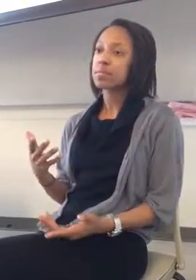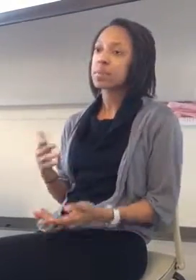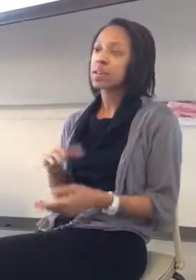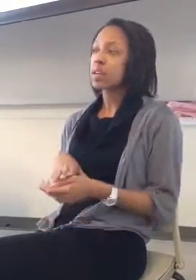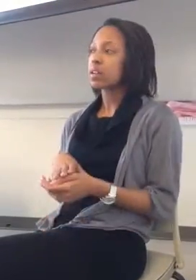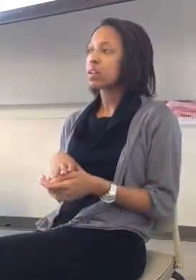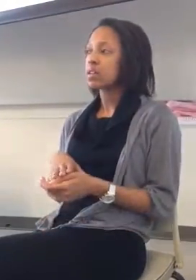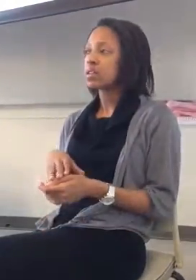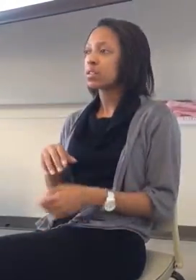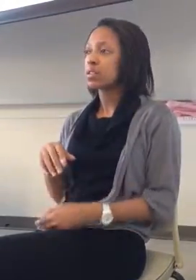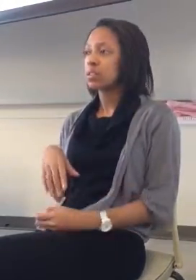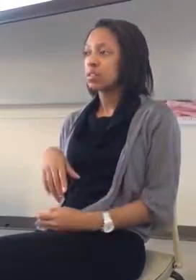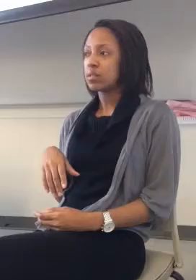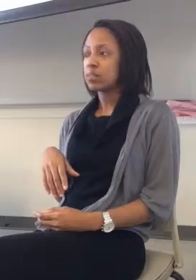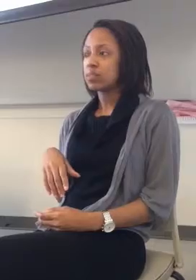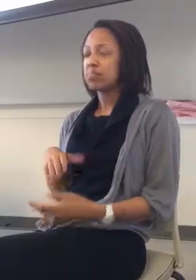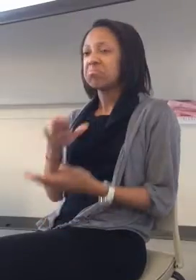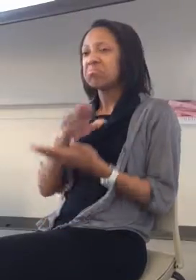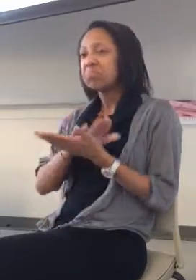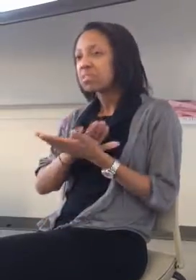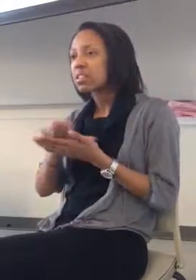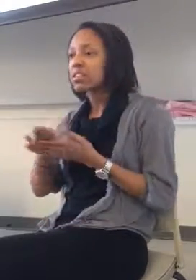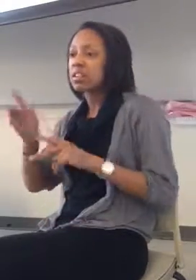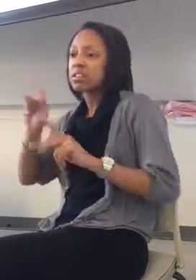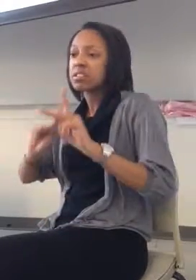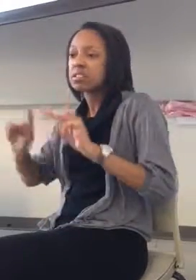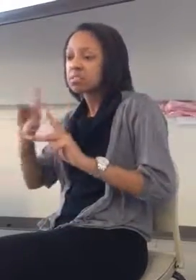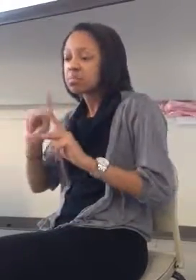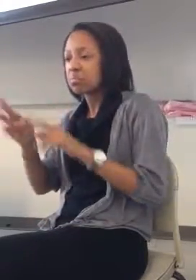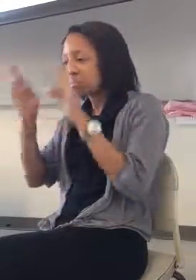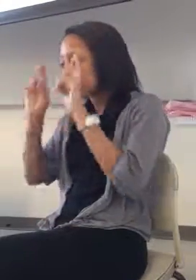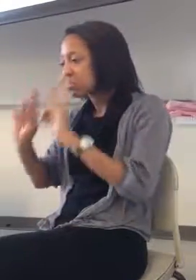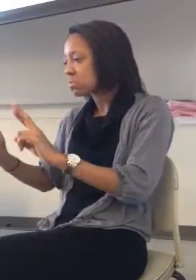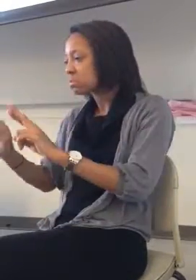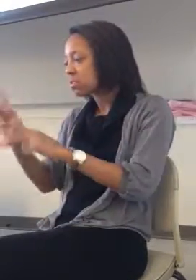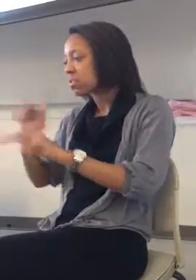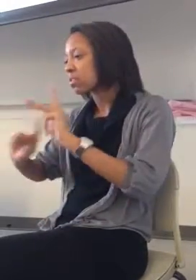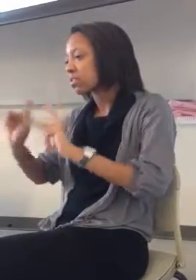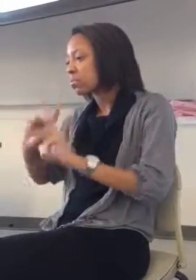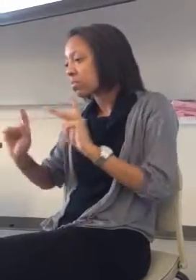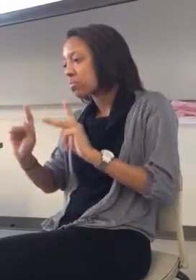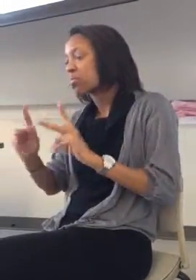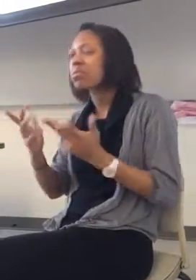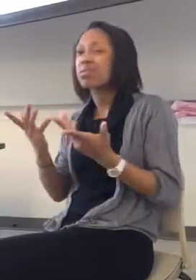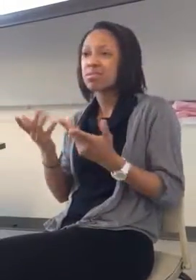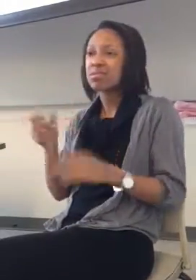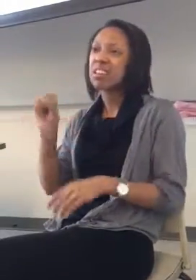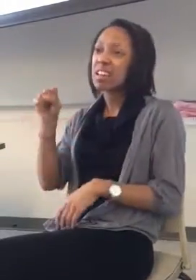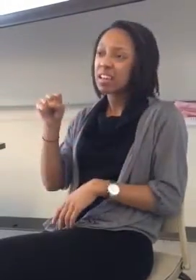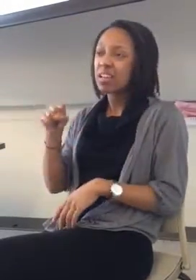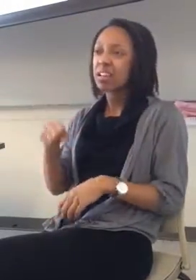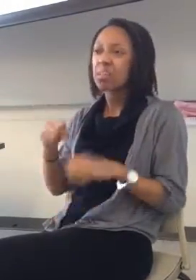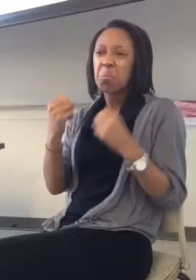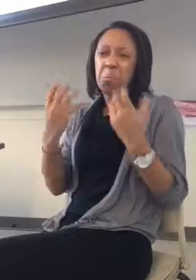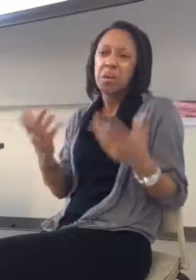Treating others in a respectful way, that's true. But I think that a lot of people can do that. Yes. Doing what's